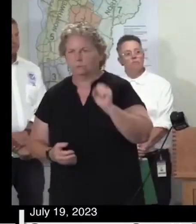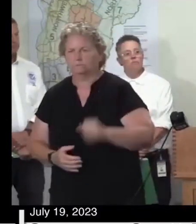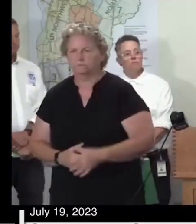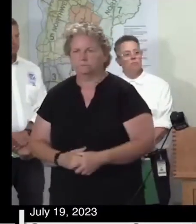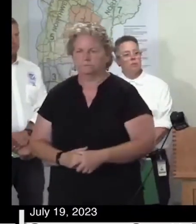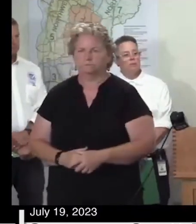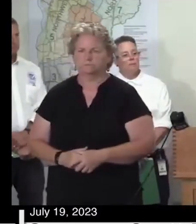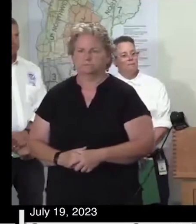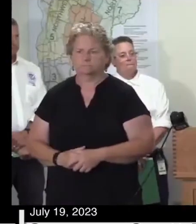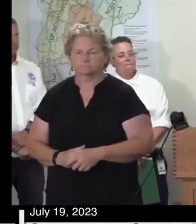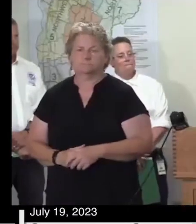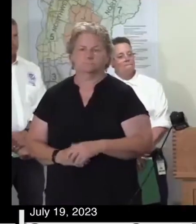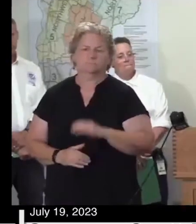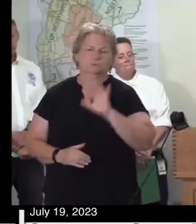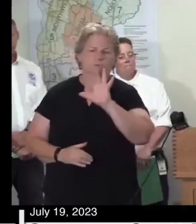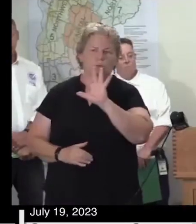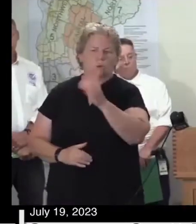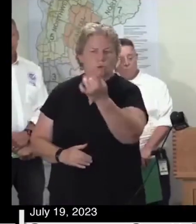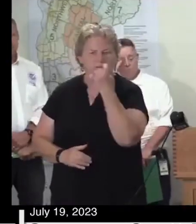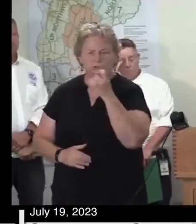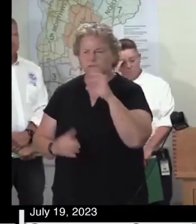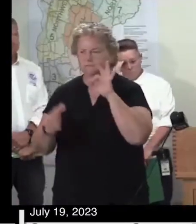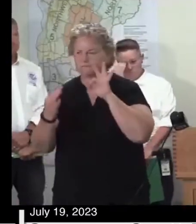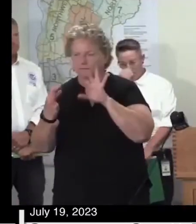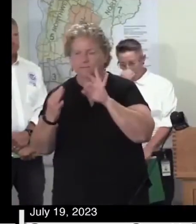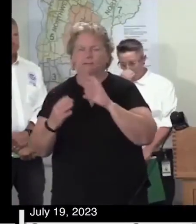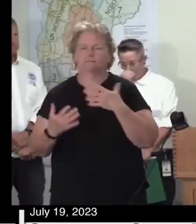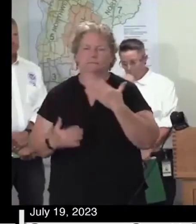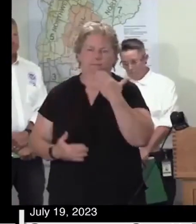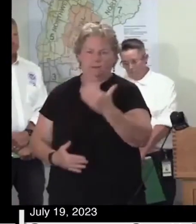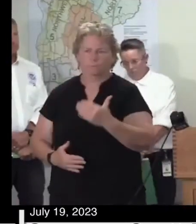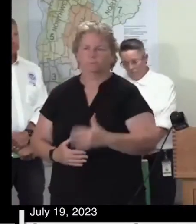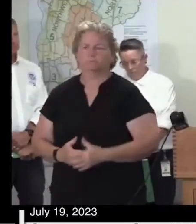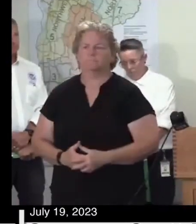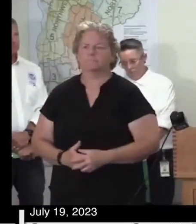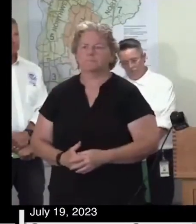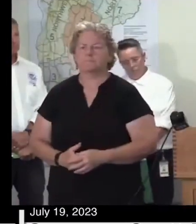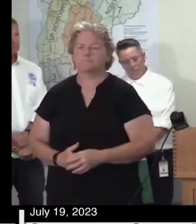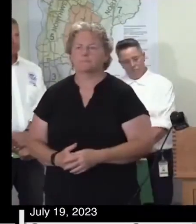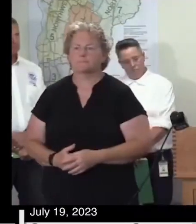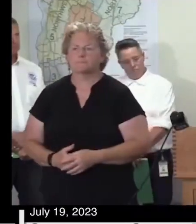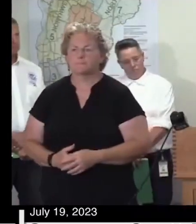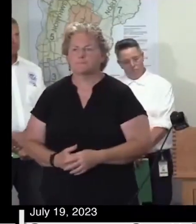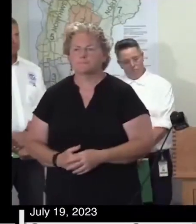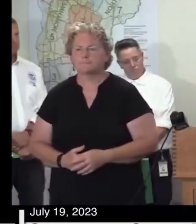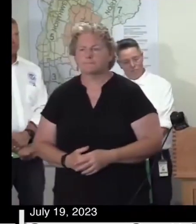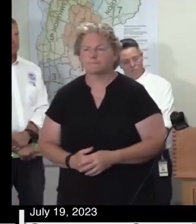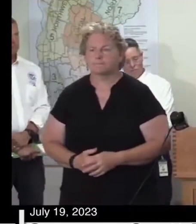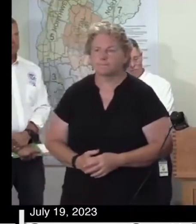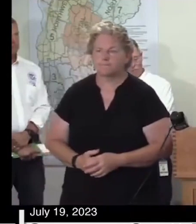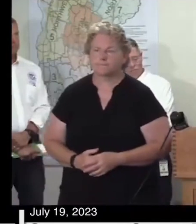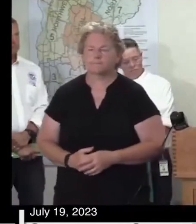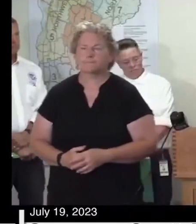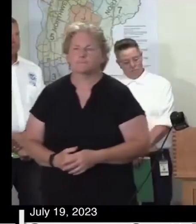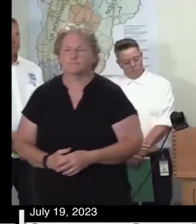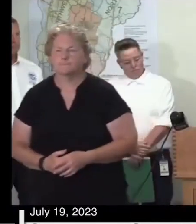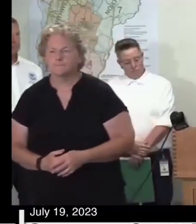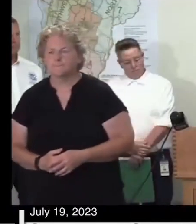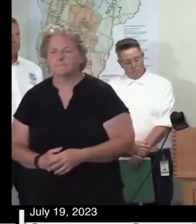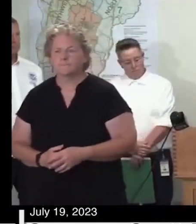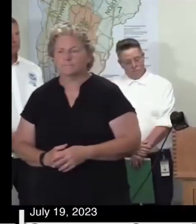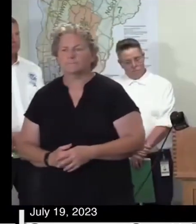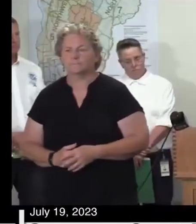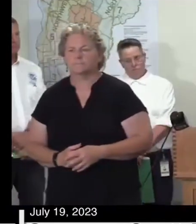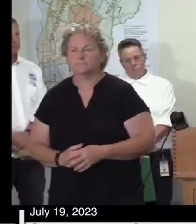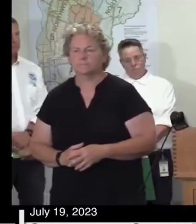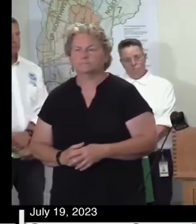feedback. When we hear things like the Montpelier, City of Montpelier, folks in the city